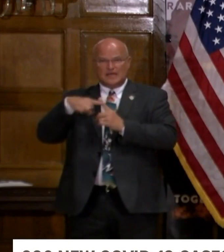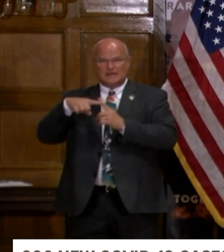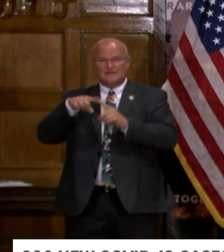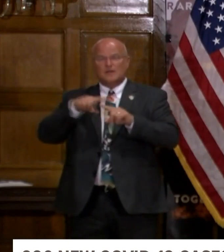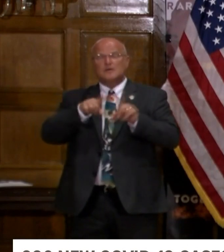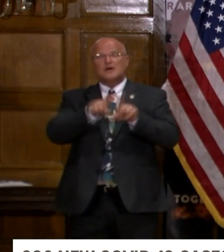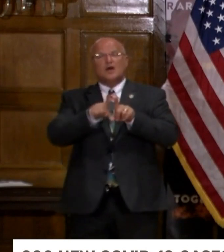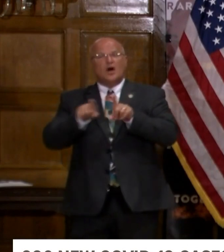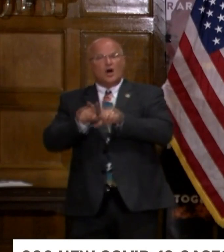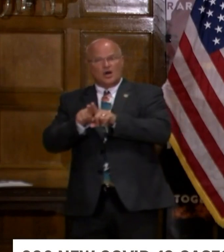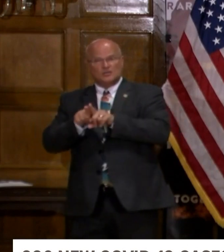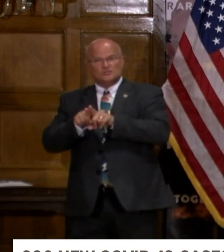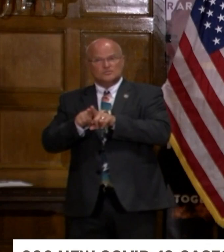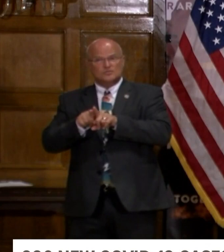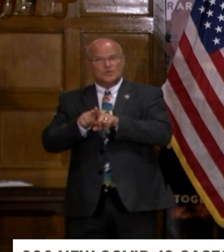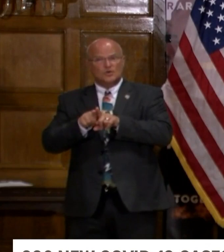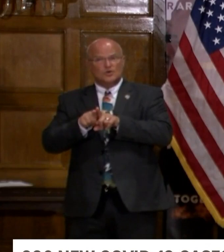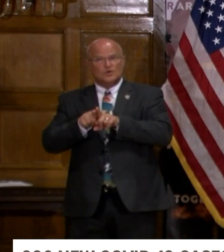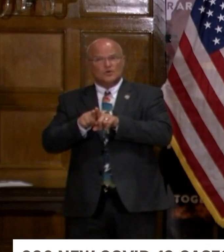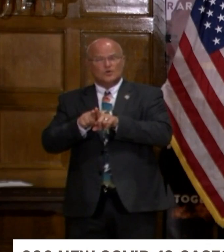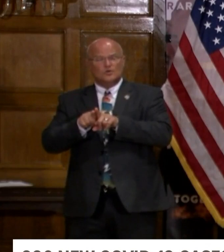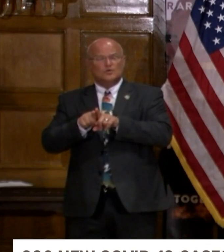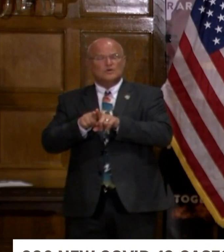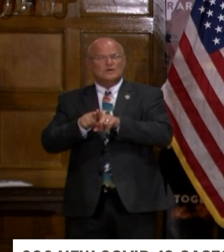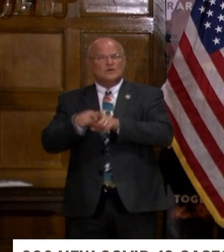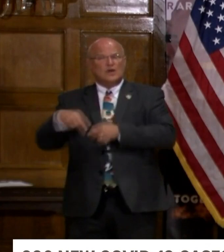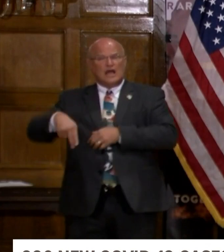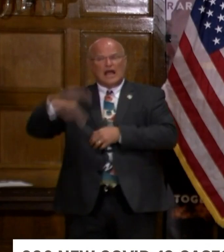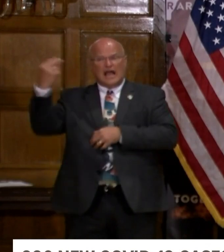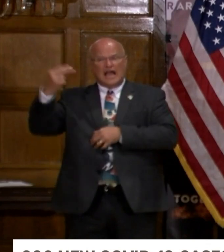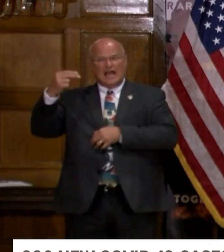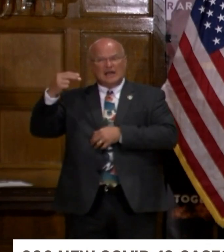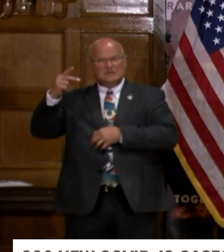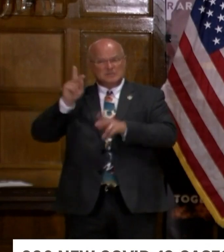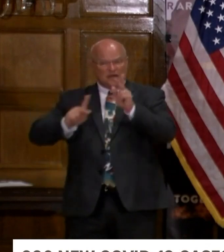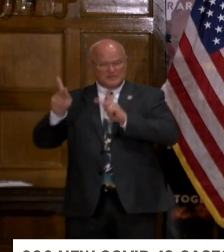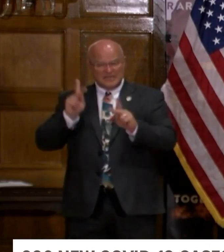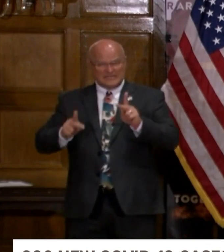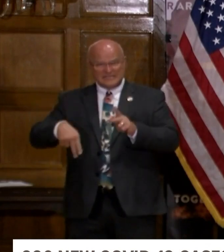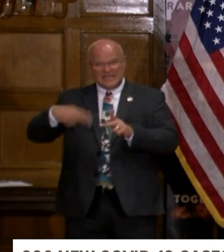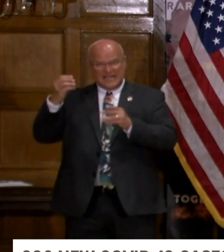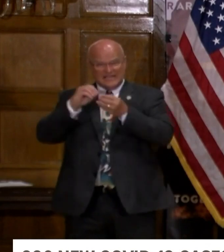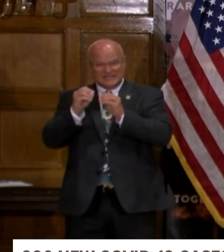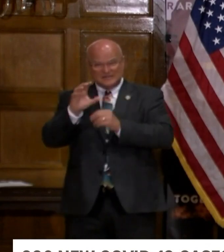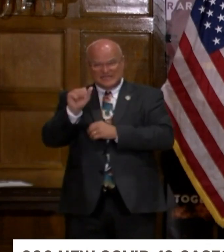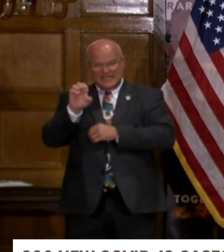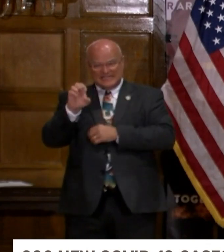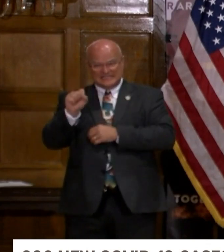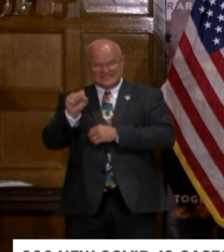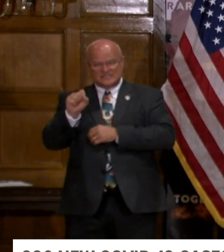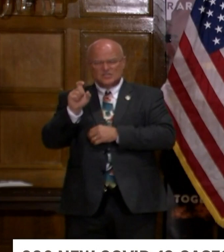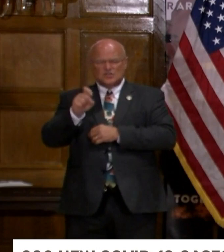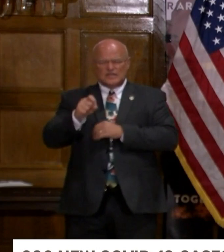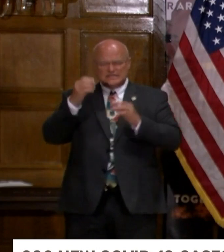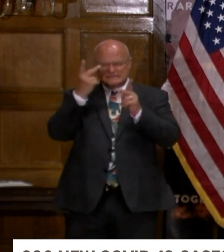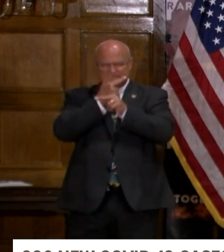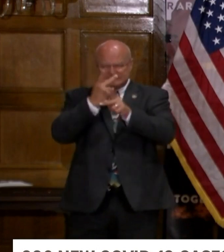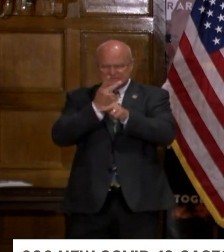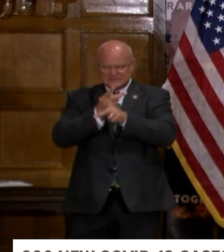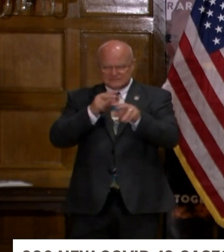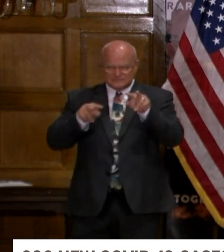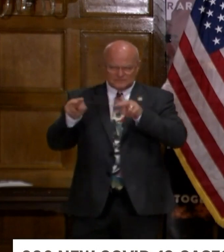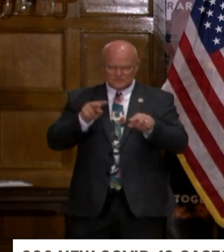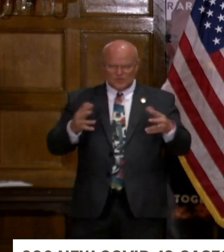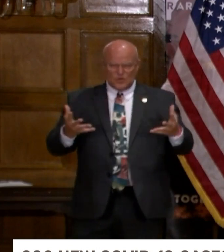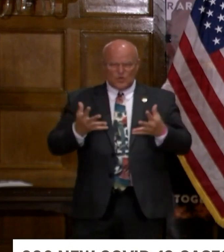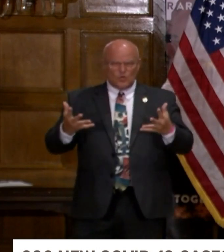but also a very, very high population and high number of cases. So you got to put it in perspective